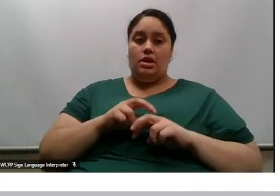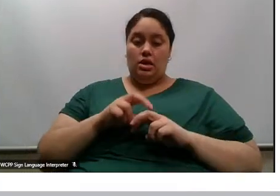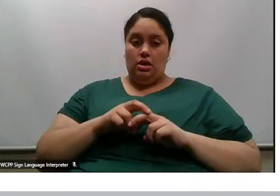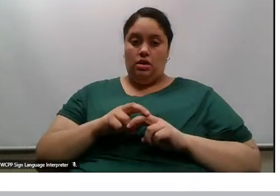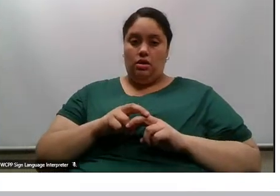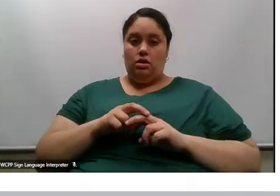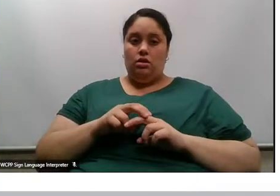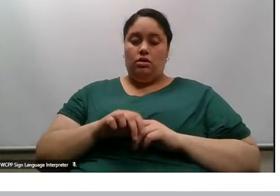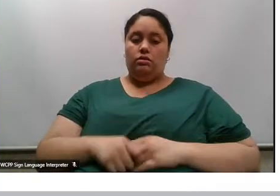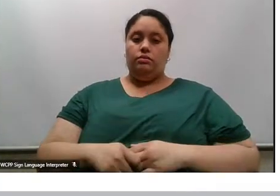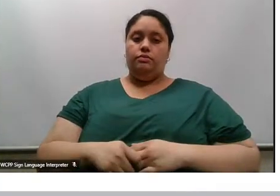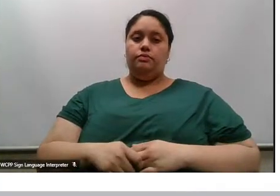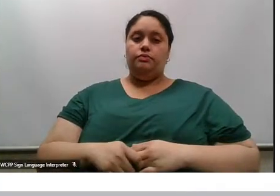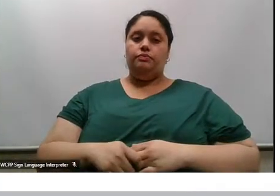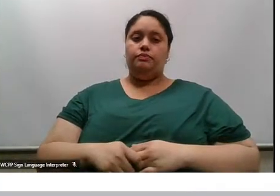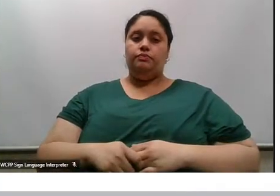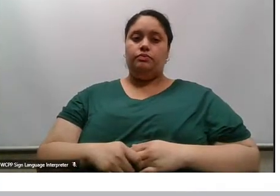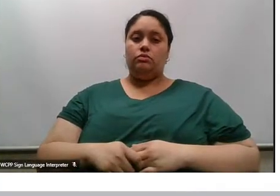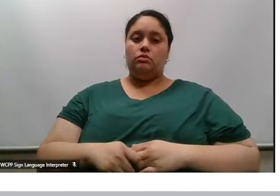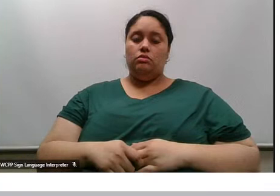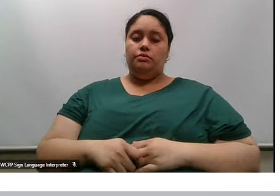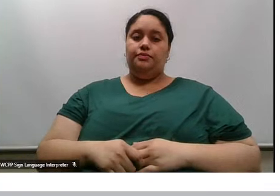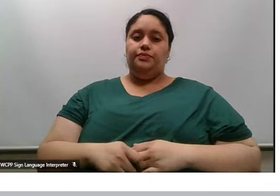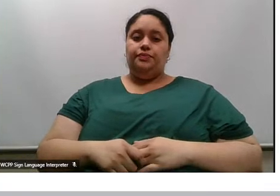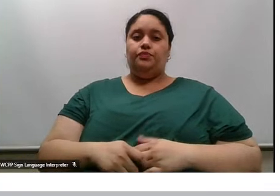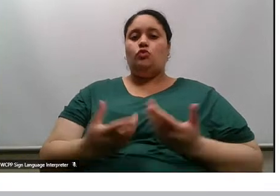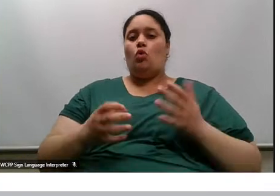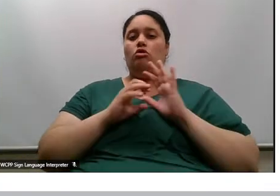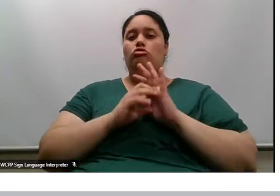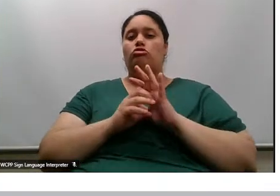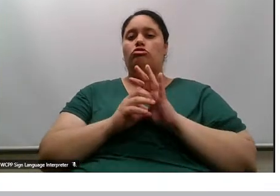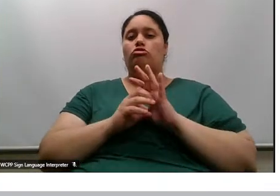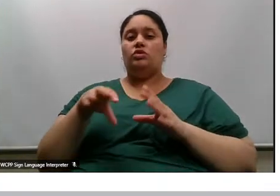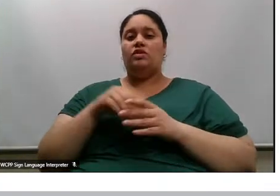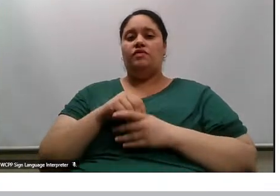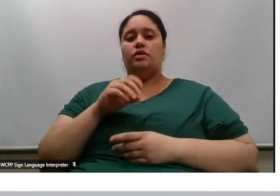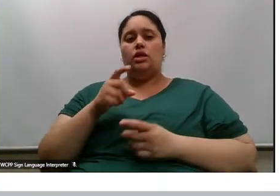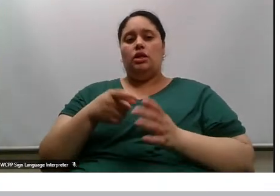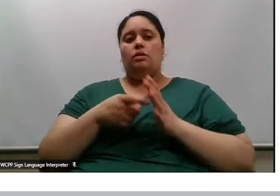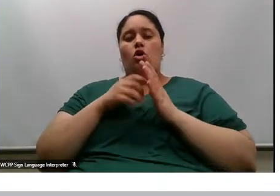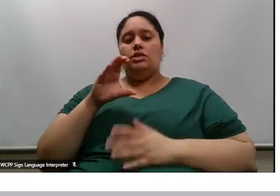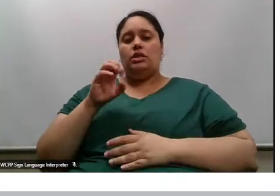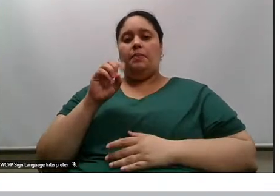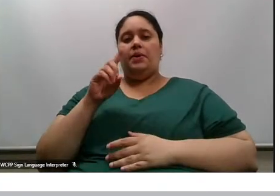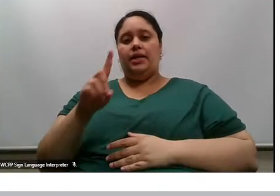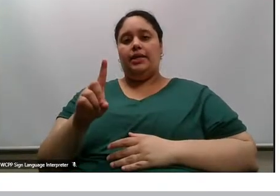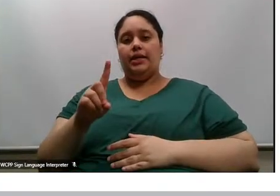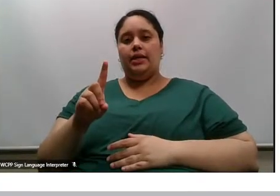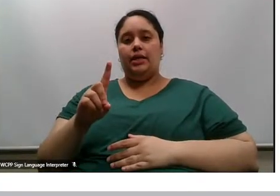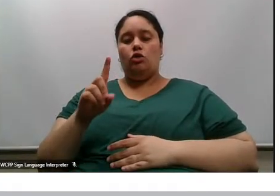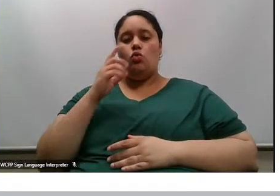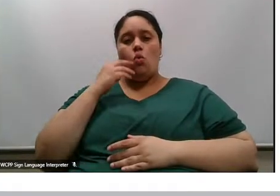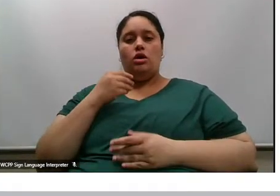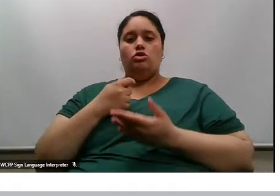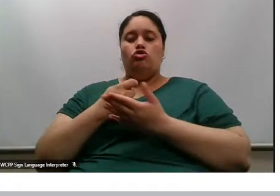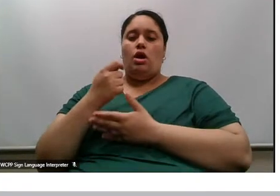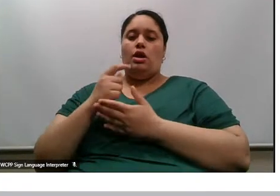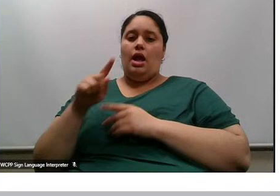let's use this a perfect example. So you have a demand that within the CBD you want trading up until 13,